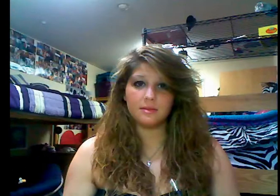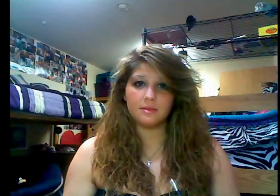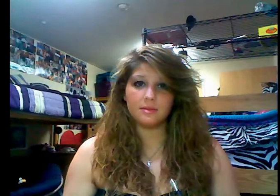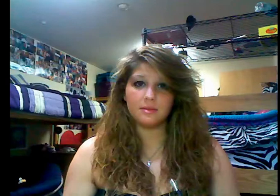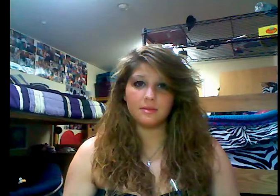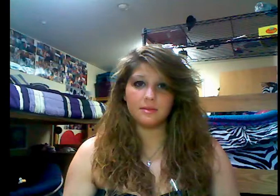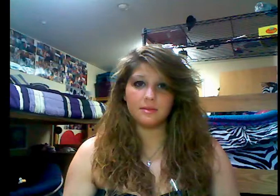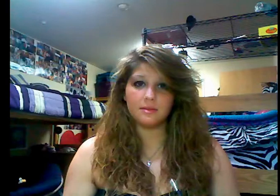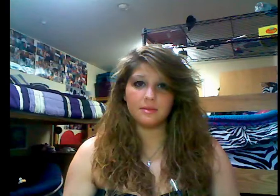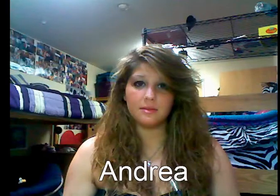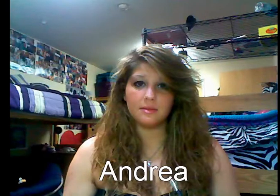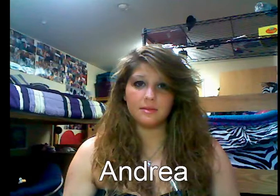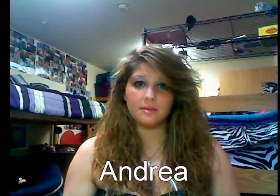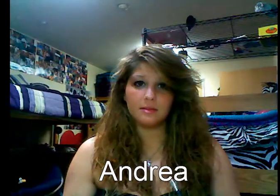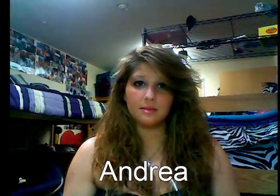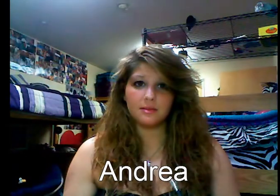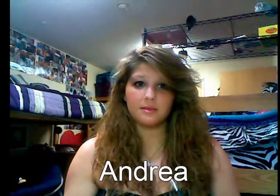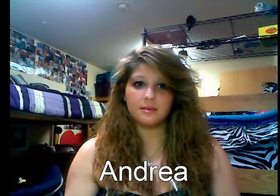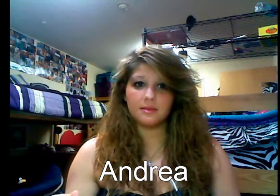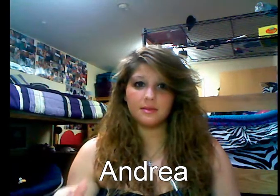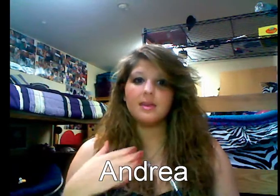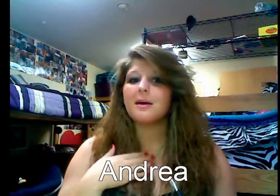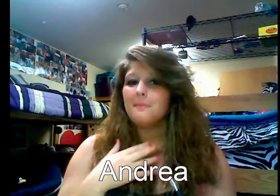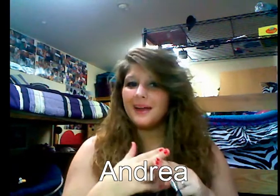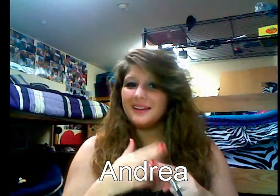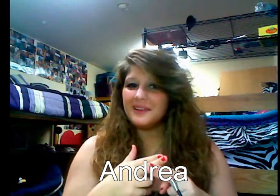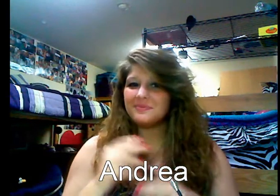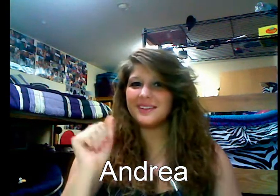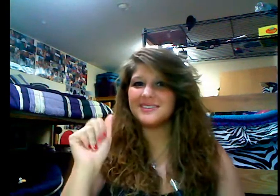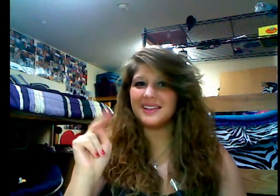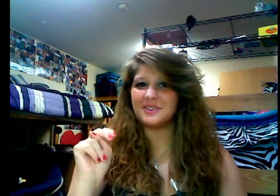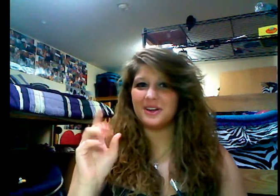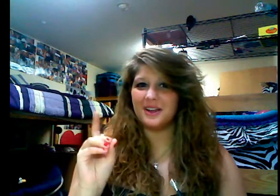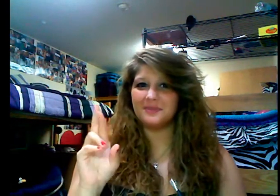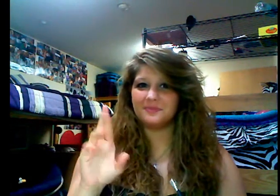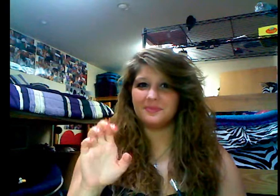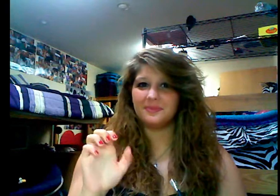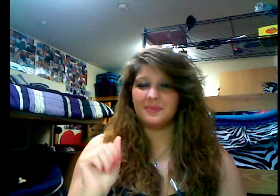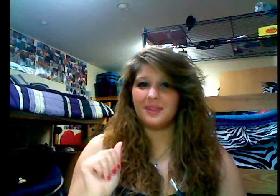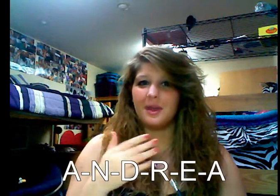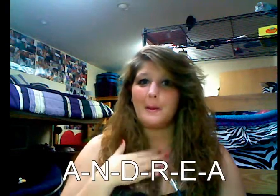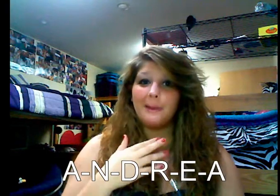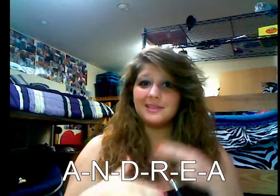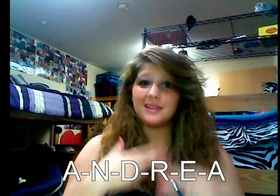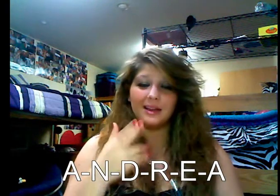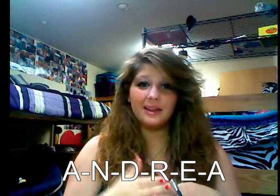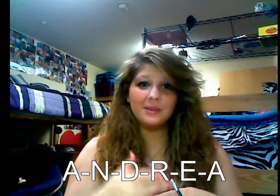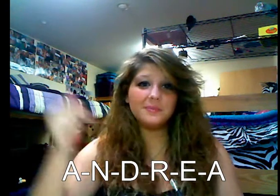My name is Andrea. My sign name is this. It describes the long hair and people of the deaf